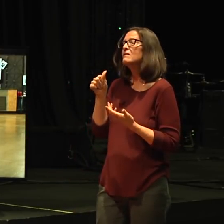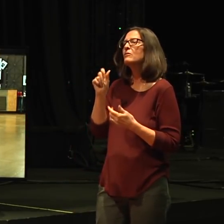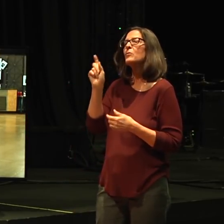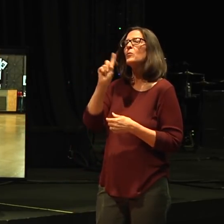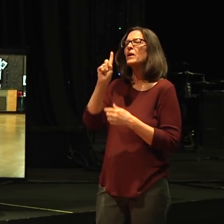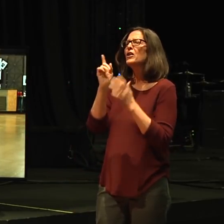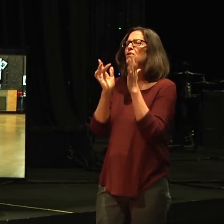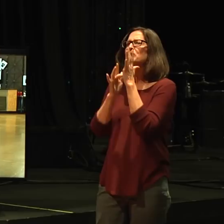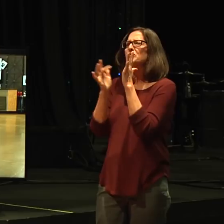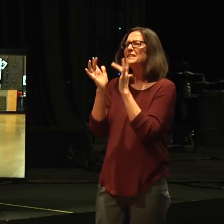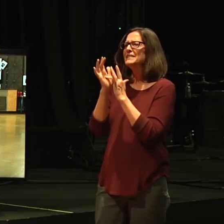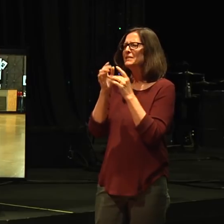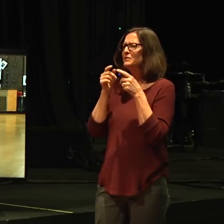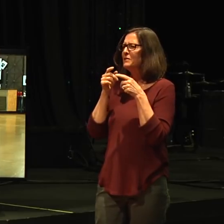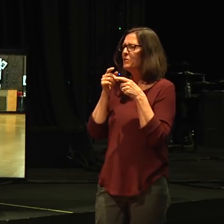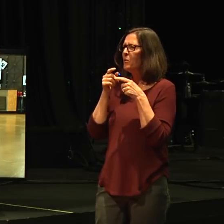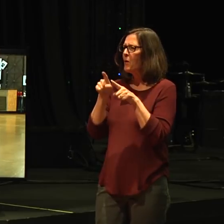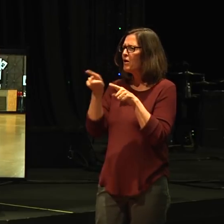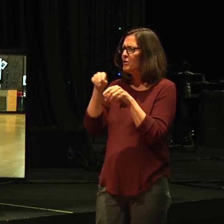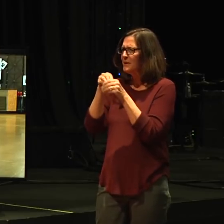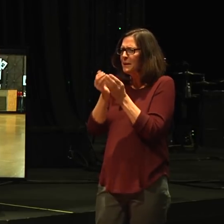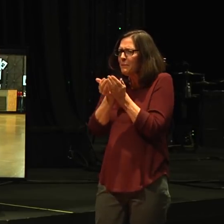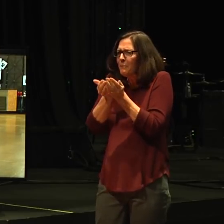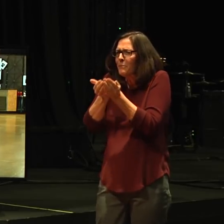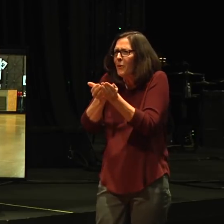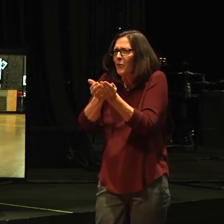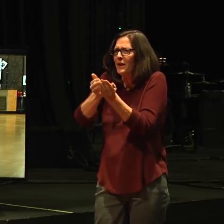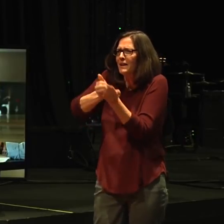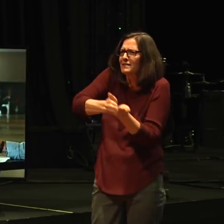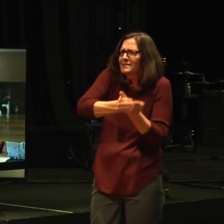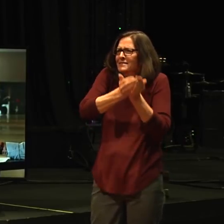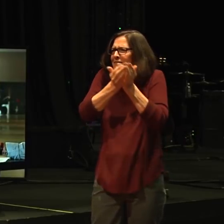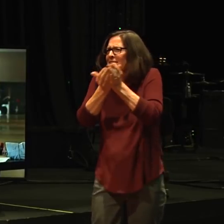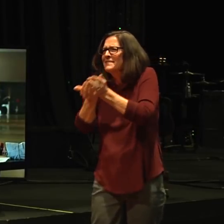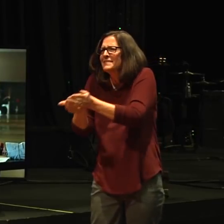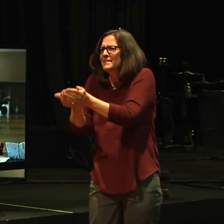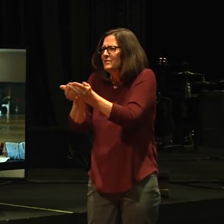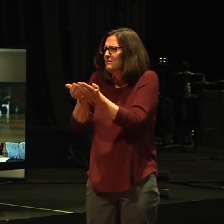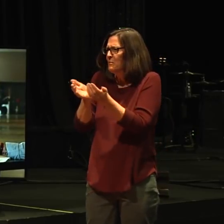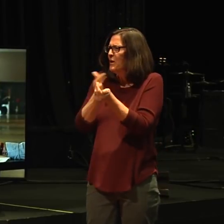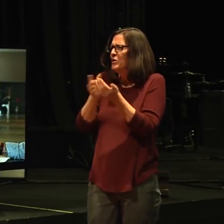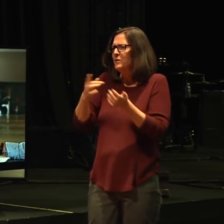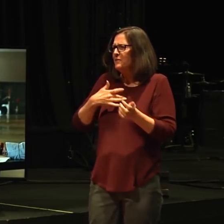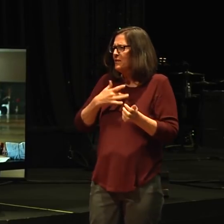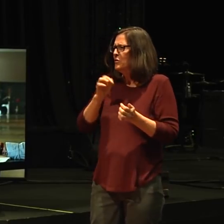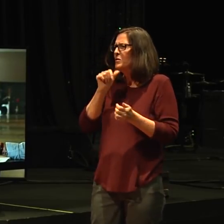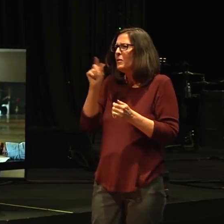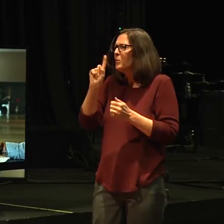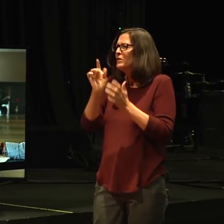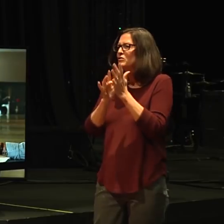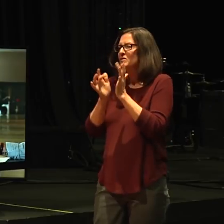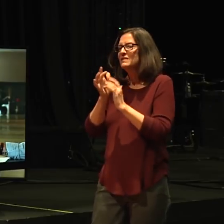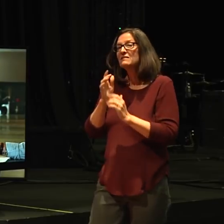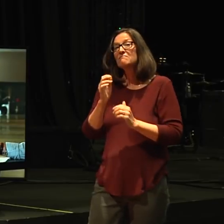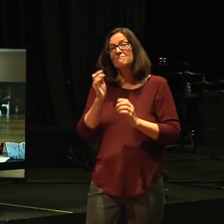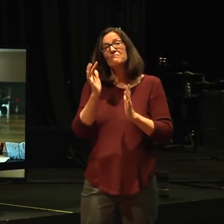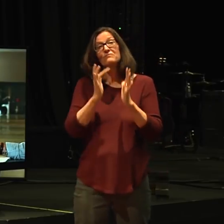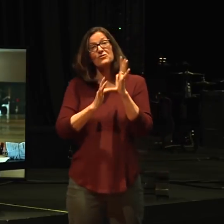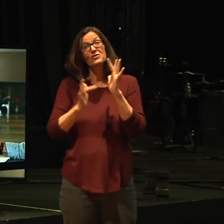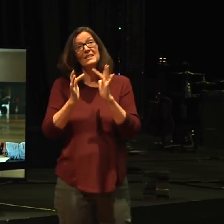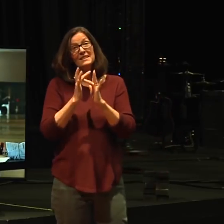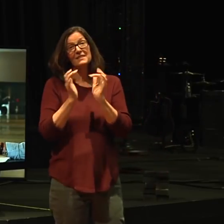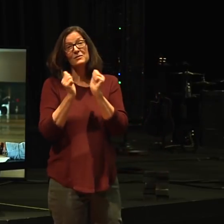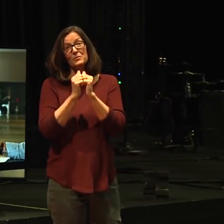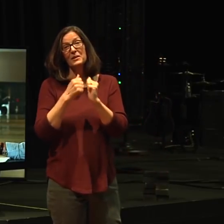where's Jesus when you're sitting in a boat in a storm? Whether you feel it or not. He's there. Yeah?